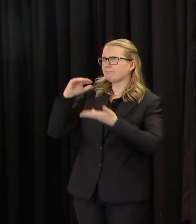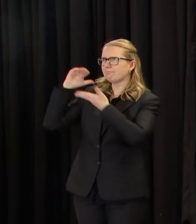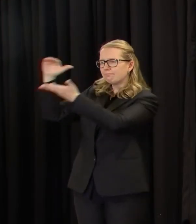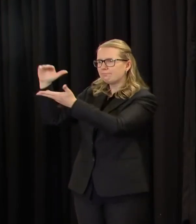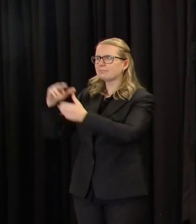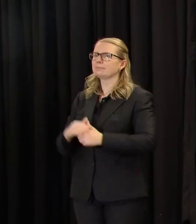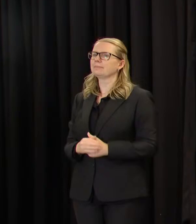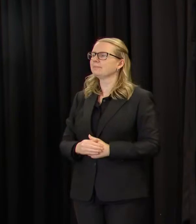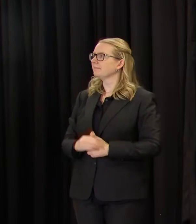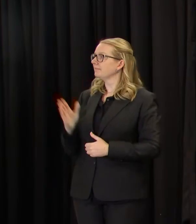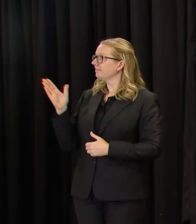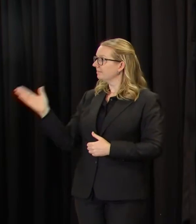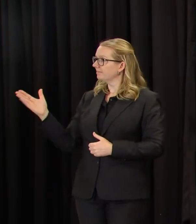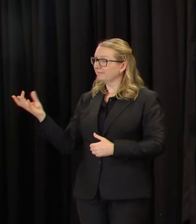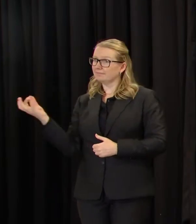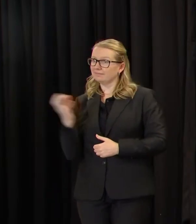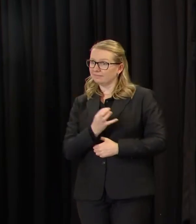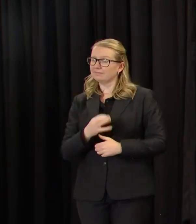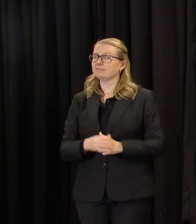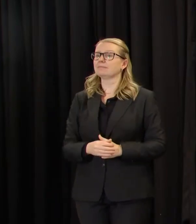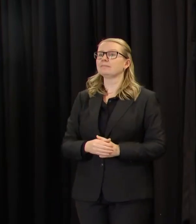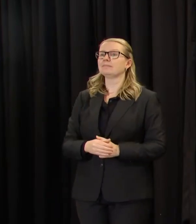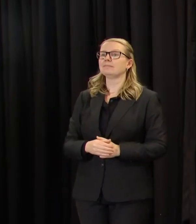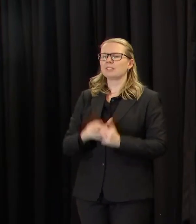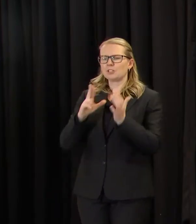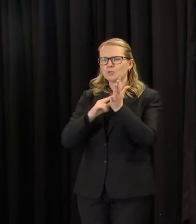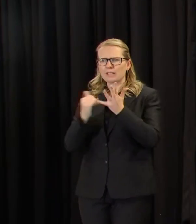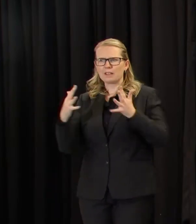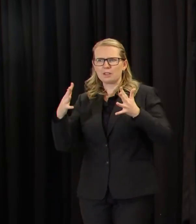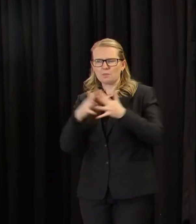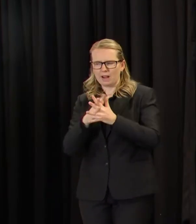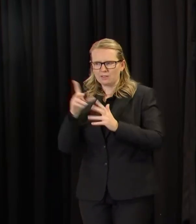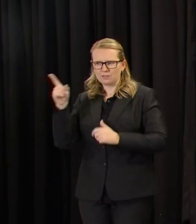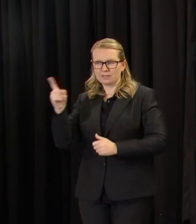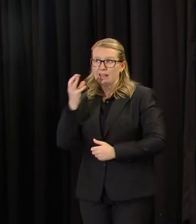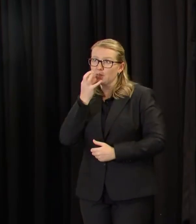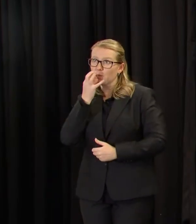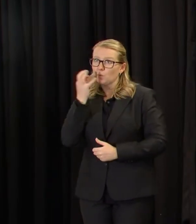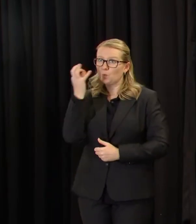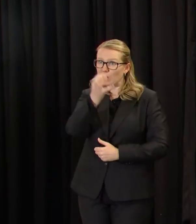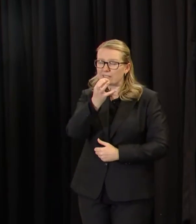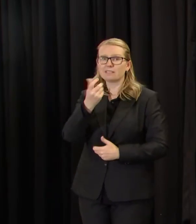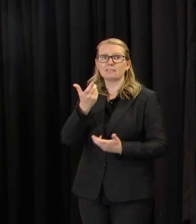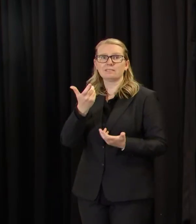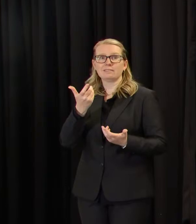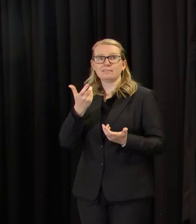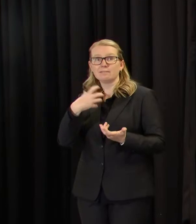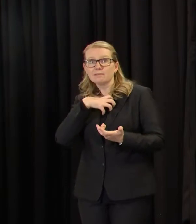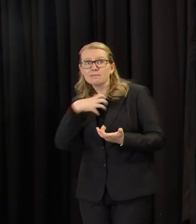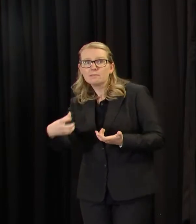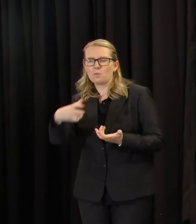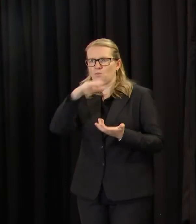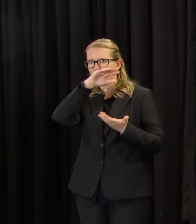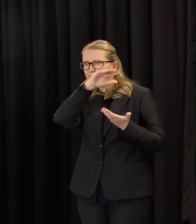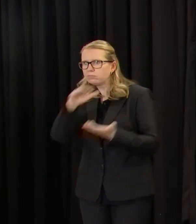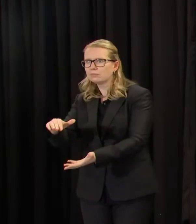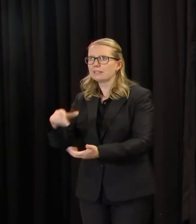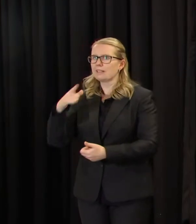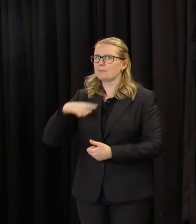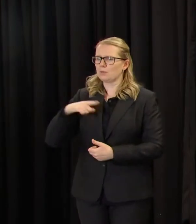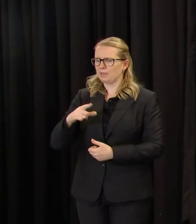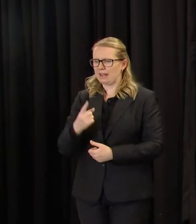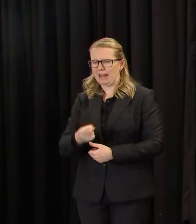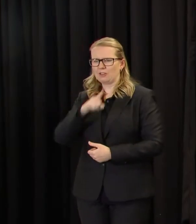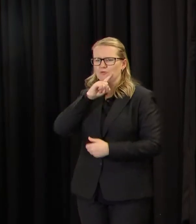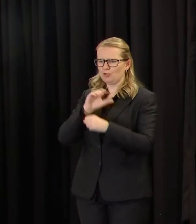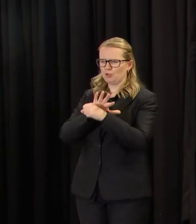how strong is that commitment? Because New South Wales requested and received boosted supplies when they hit about 100 cases a day,